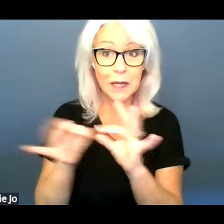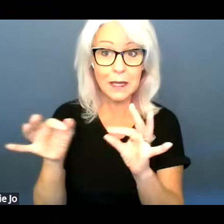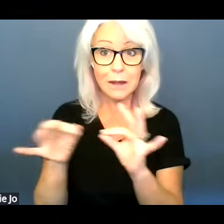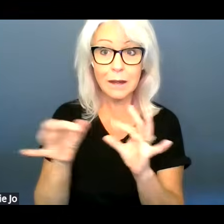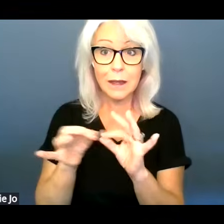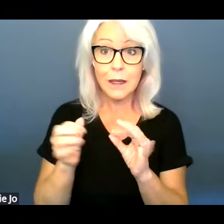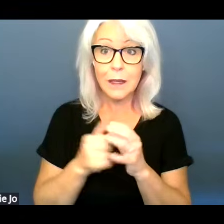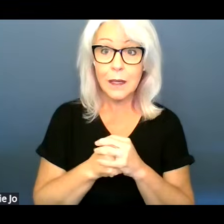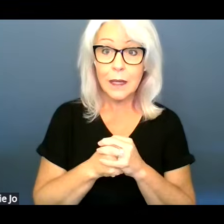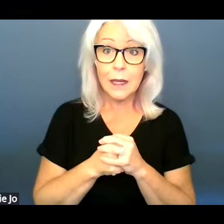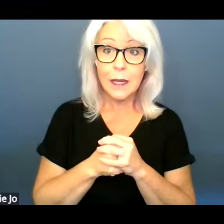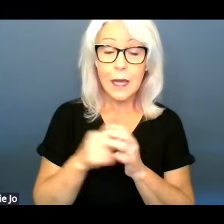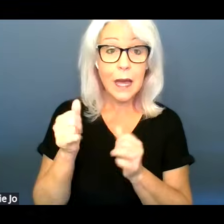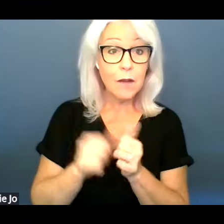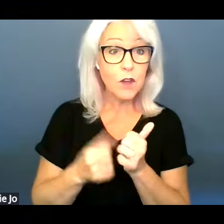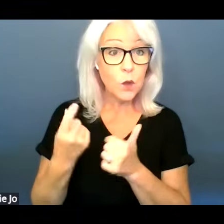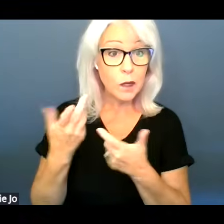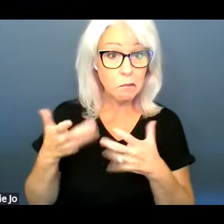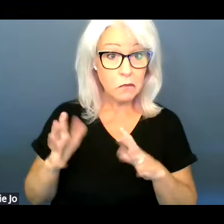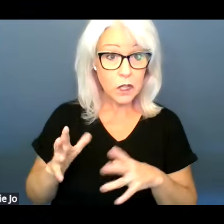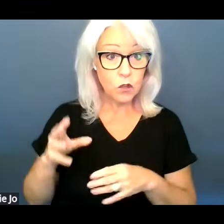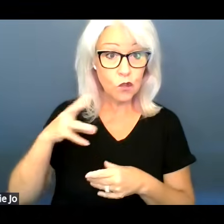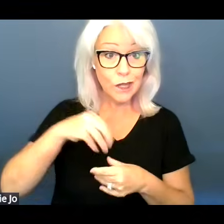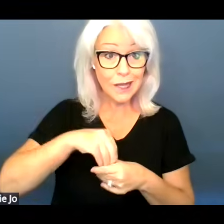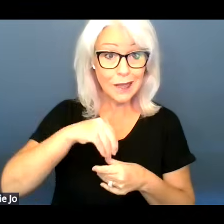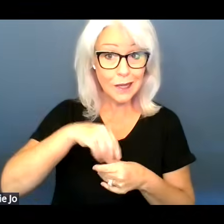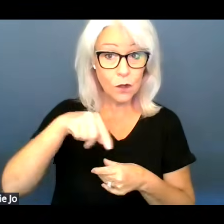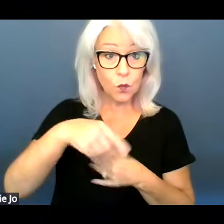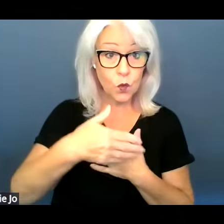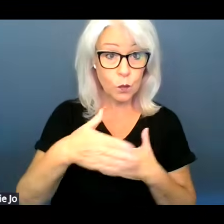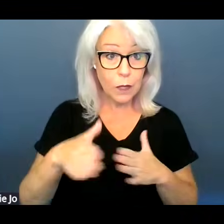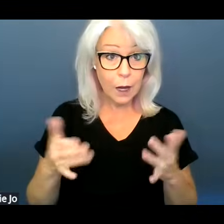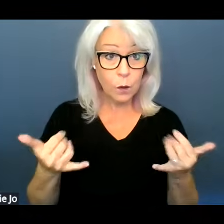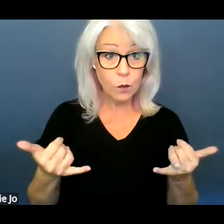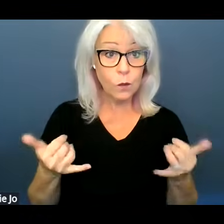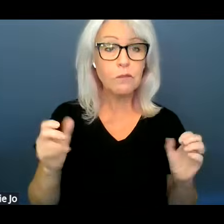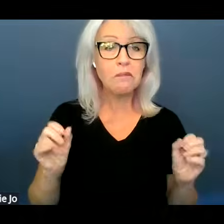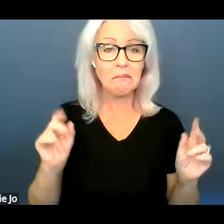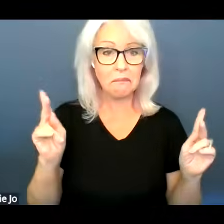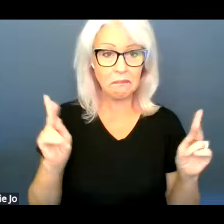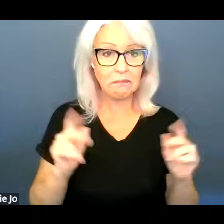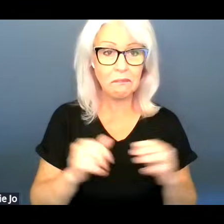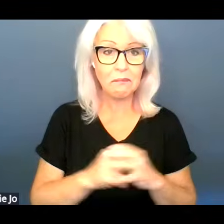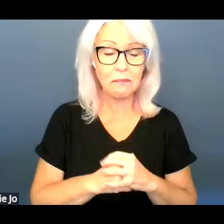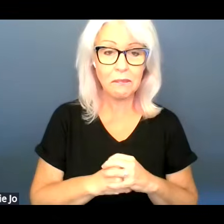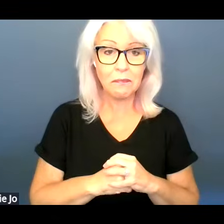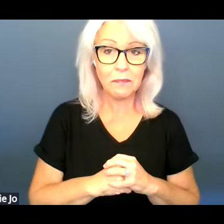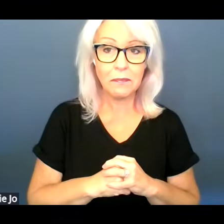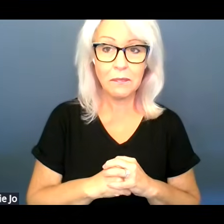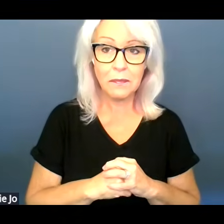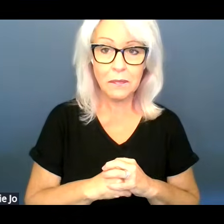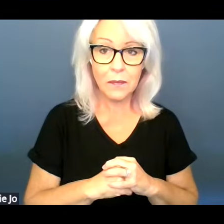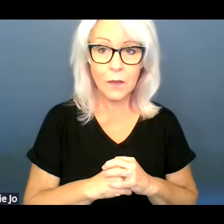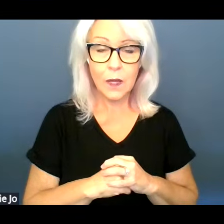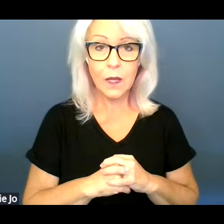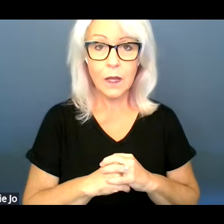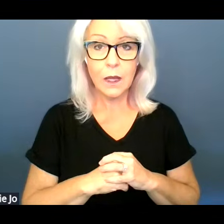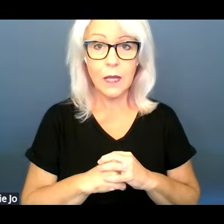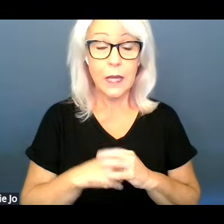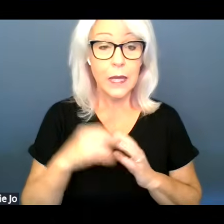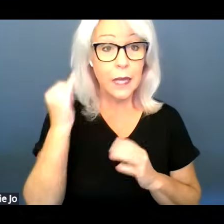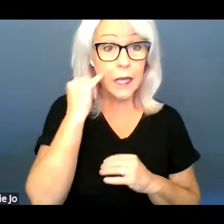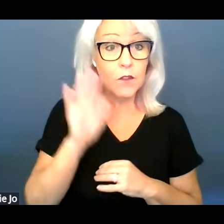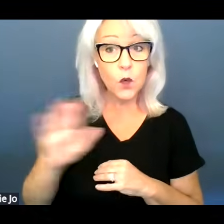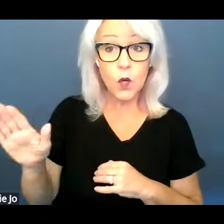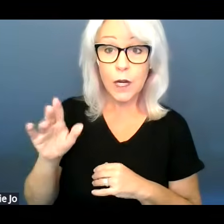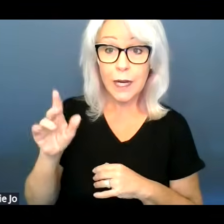is that everybody is in this room. Okay. And I'm just gonna go through them. So if you're here, you get